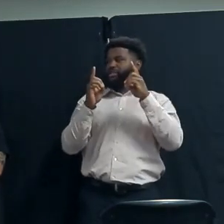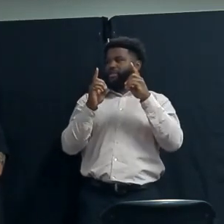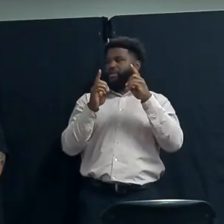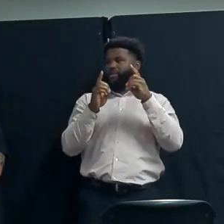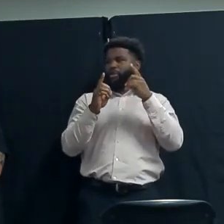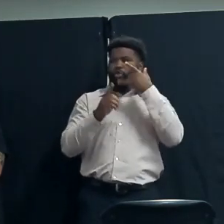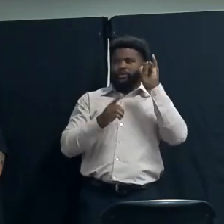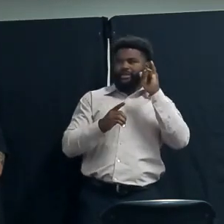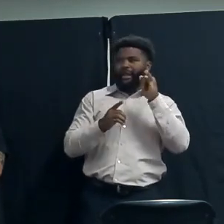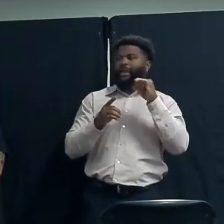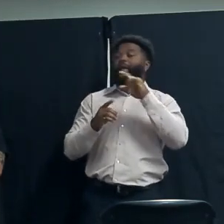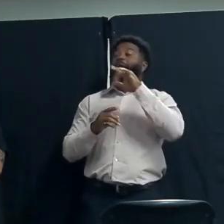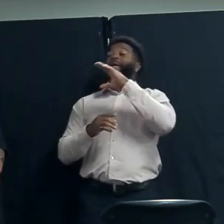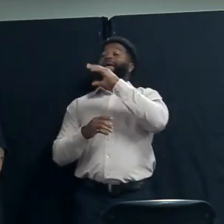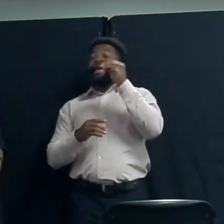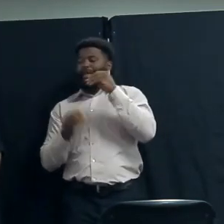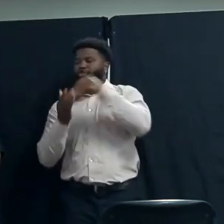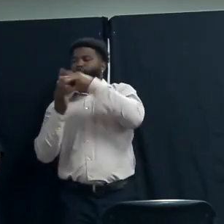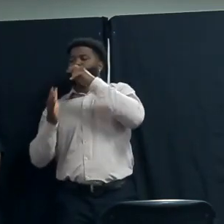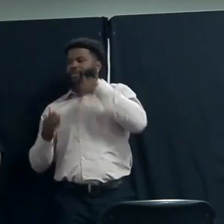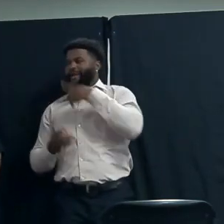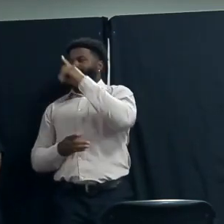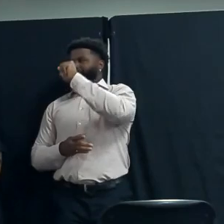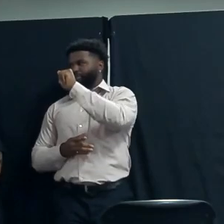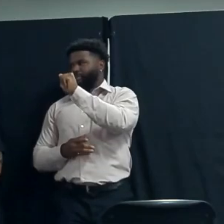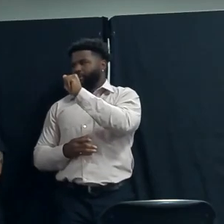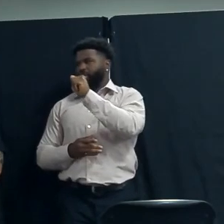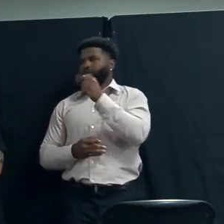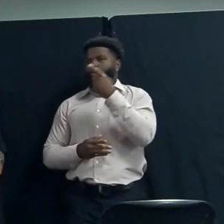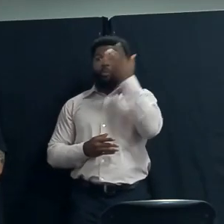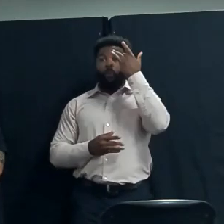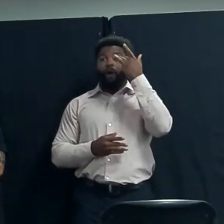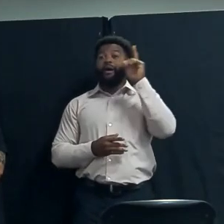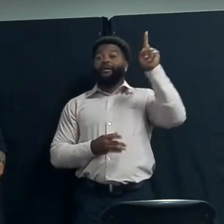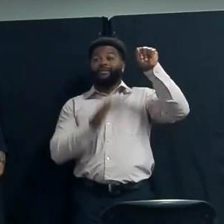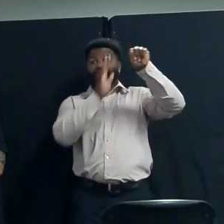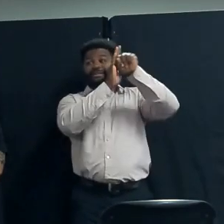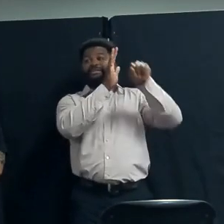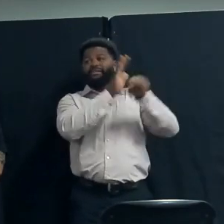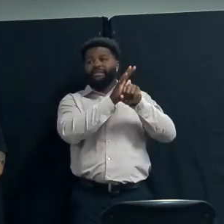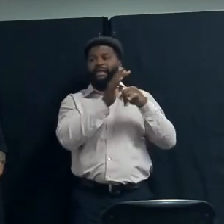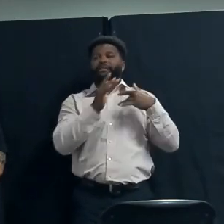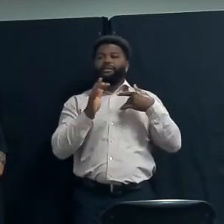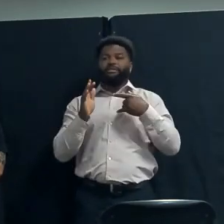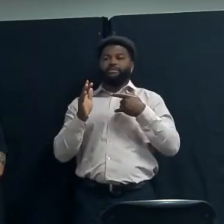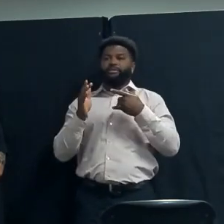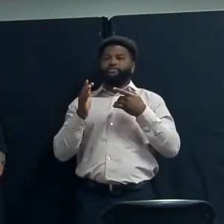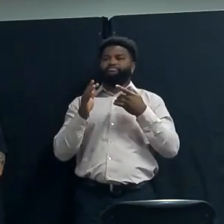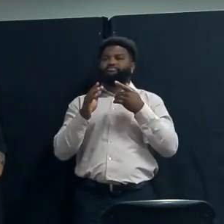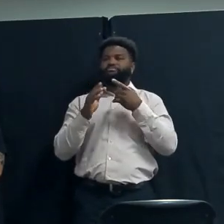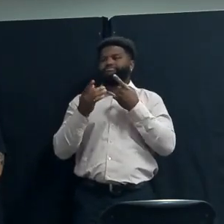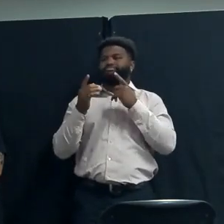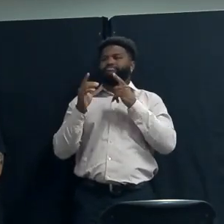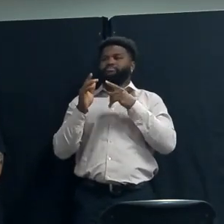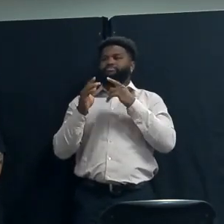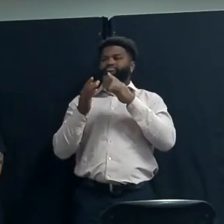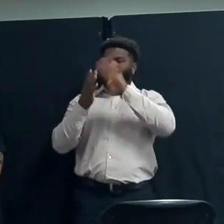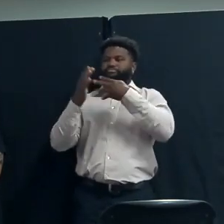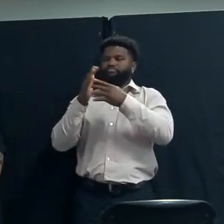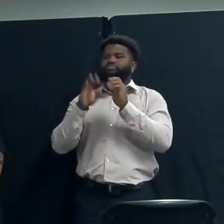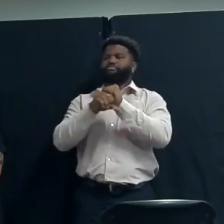and then students with disabilities. Right. Because the state reports that also. Right,